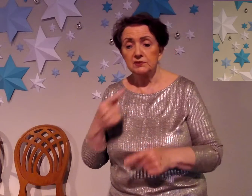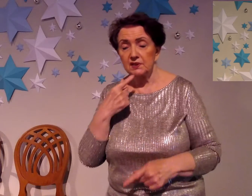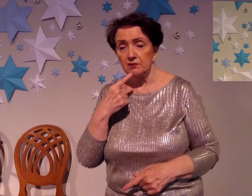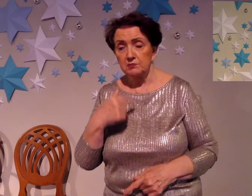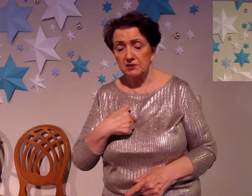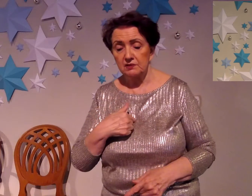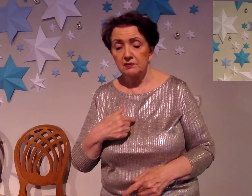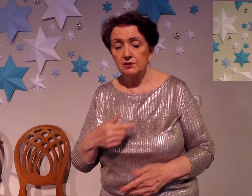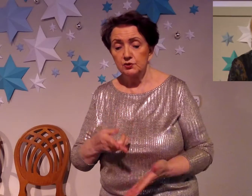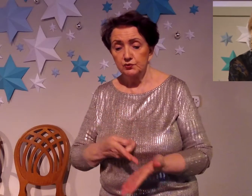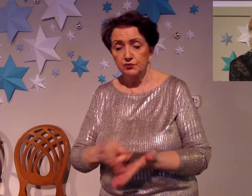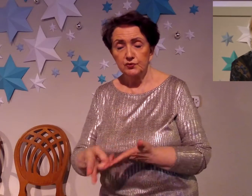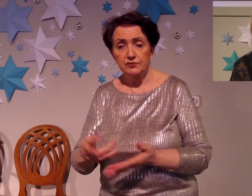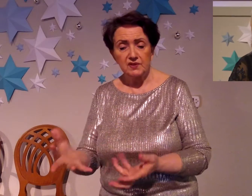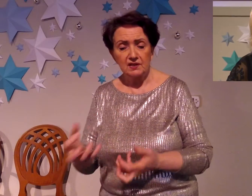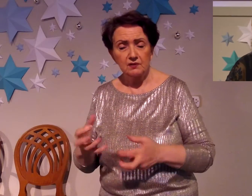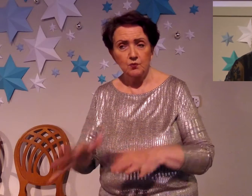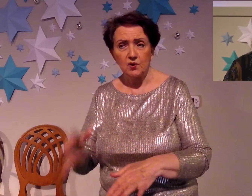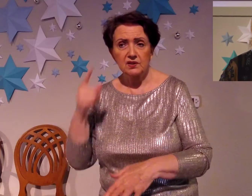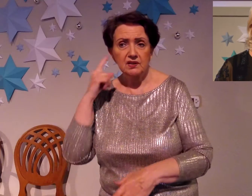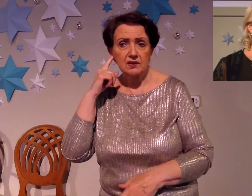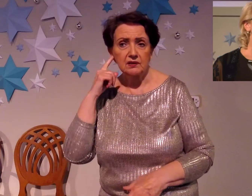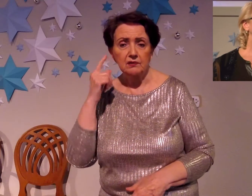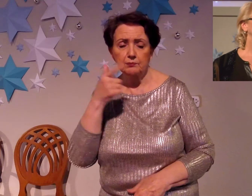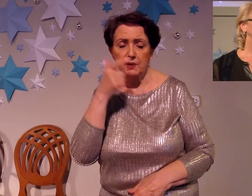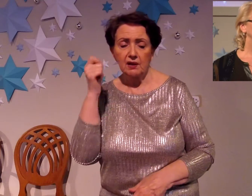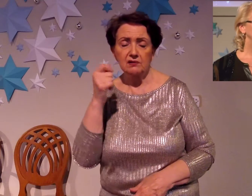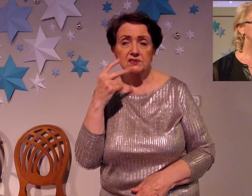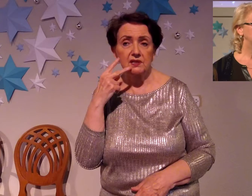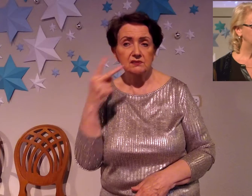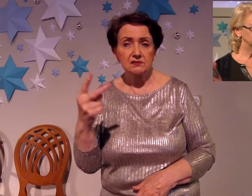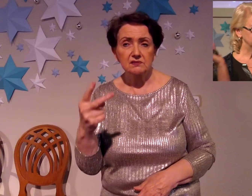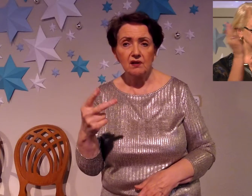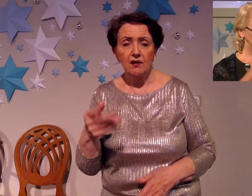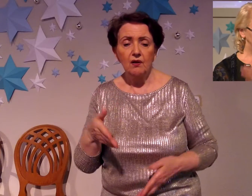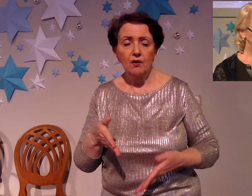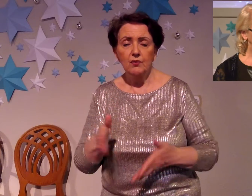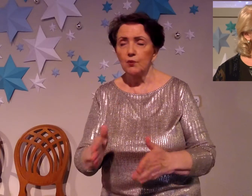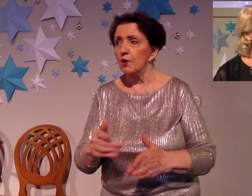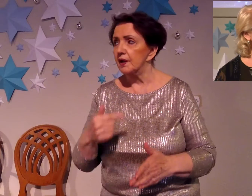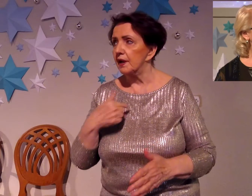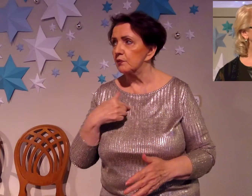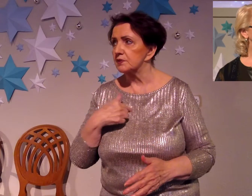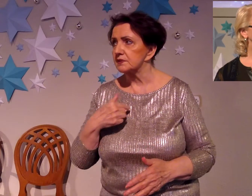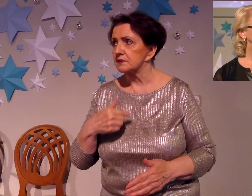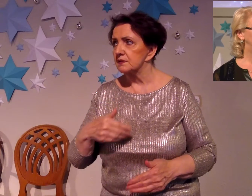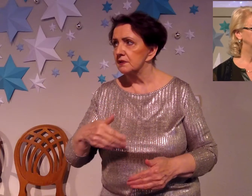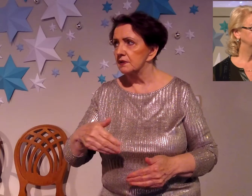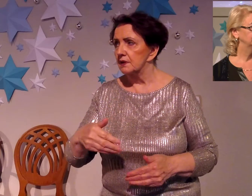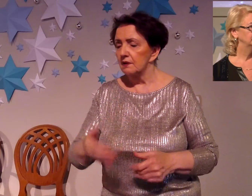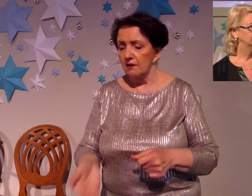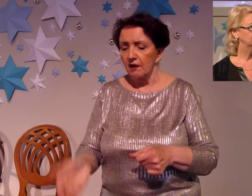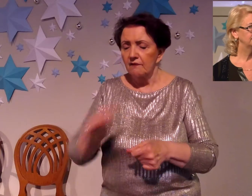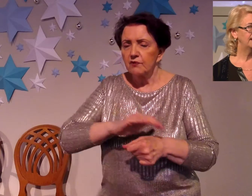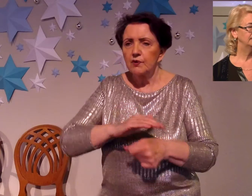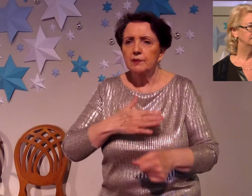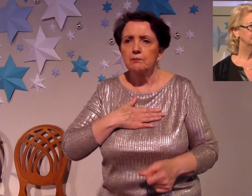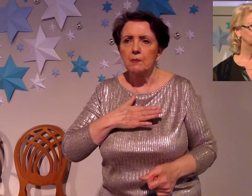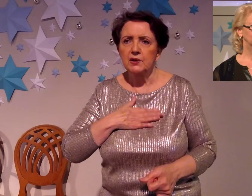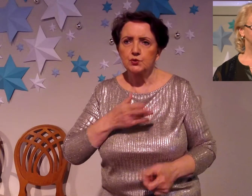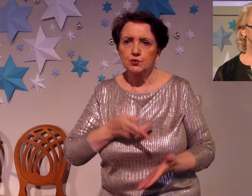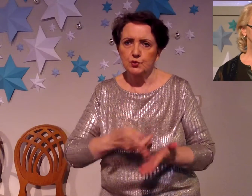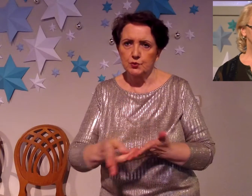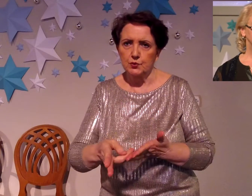hear because they saw the way that I was covering my truth up with